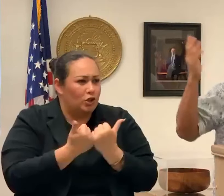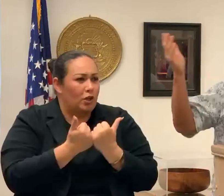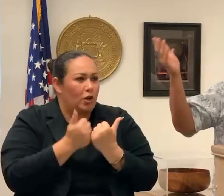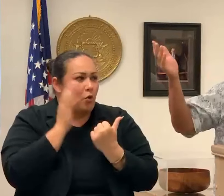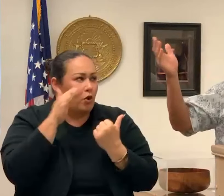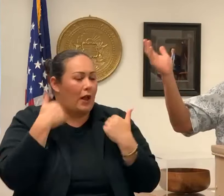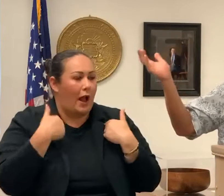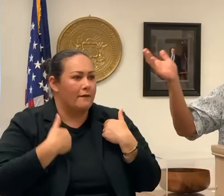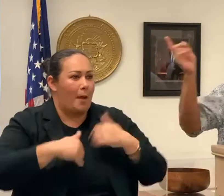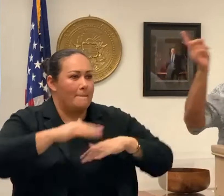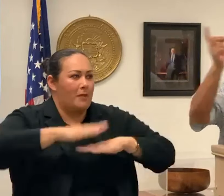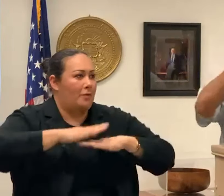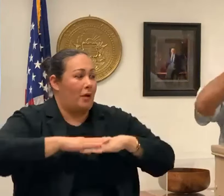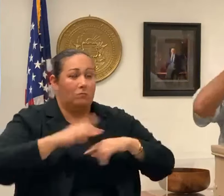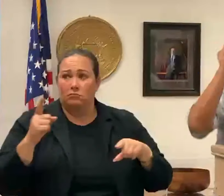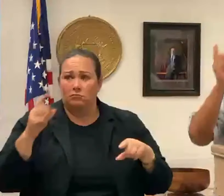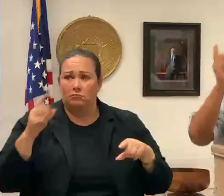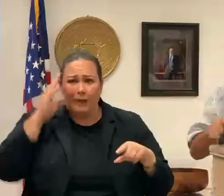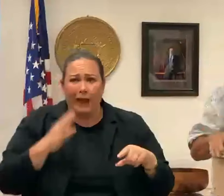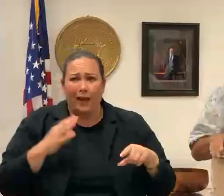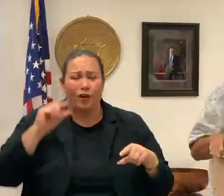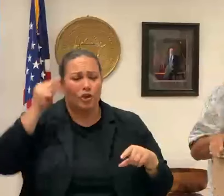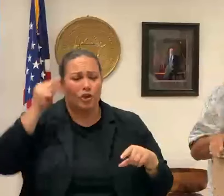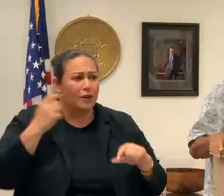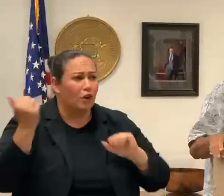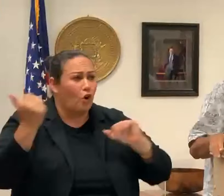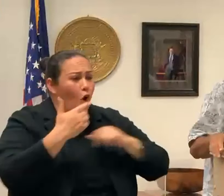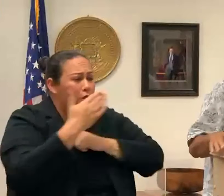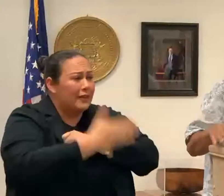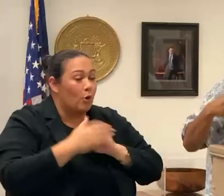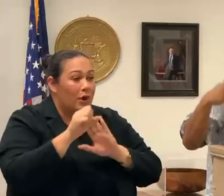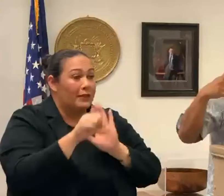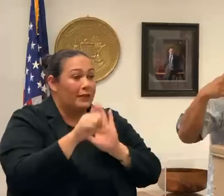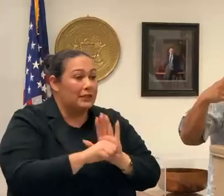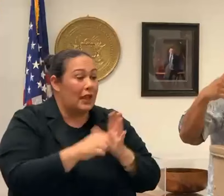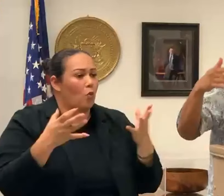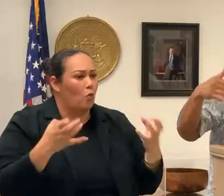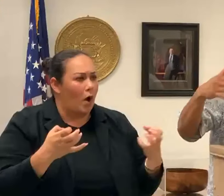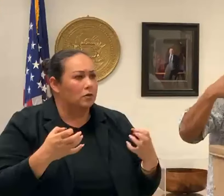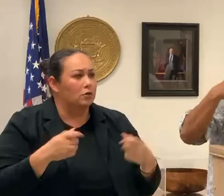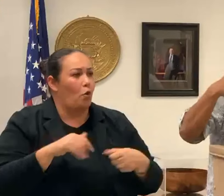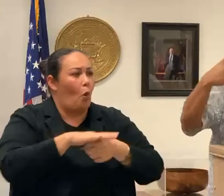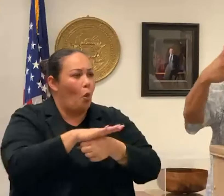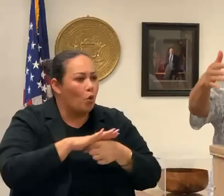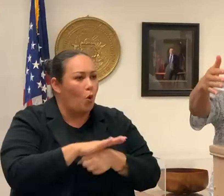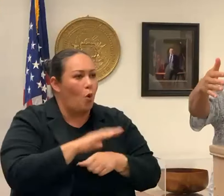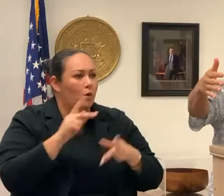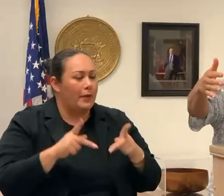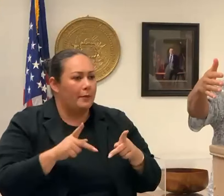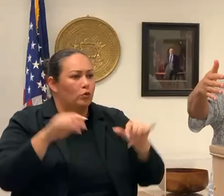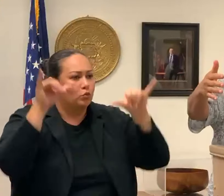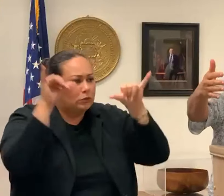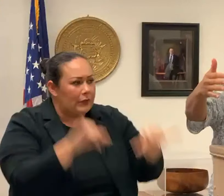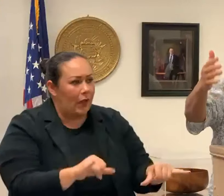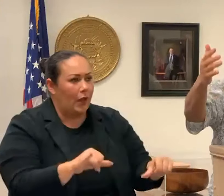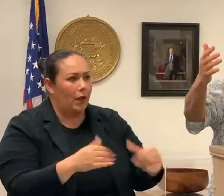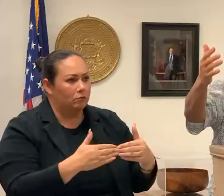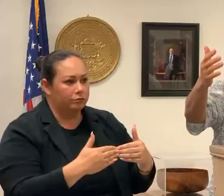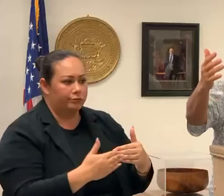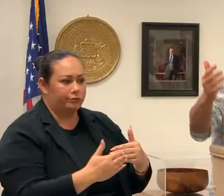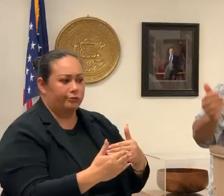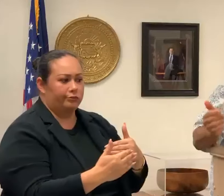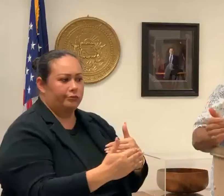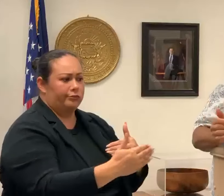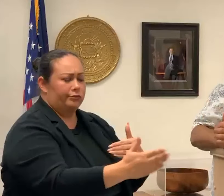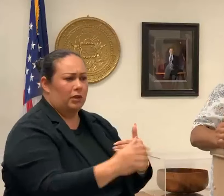that. The mayor, the governor, every single county in this state wants to put local people for a longer term stay.